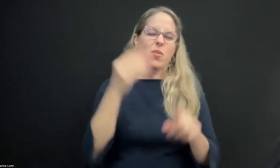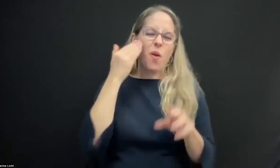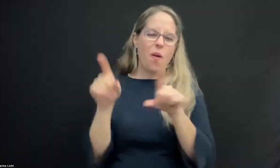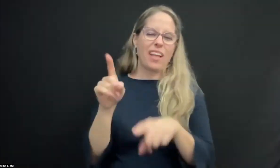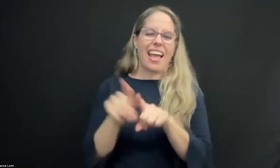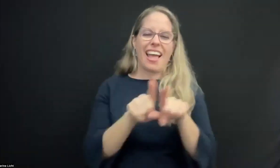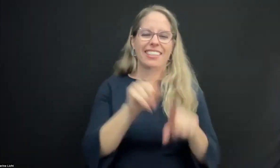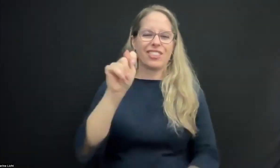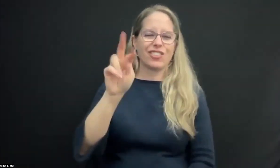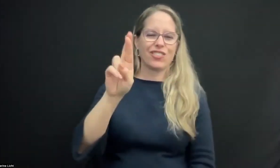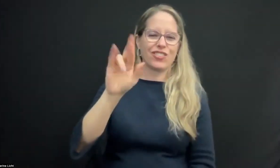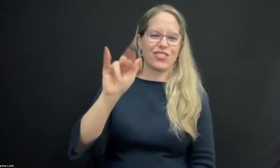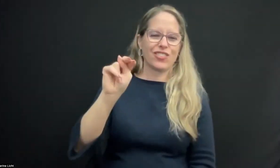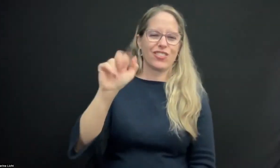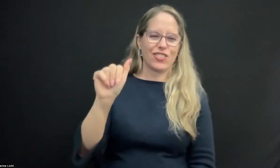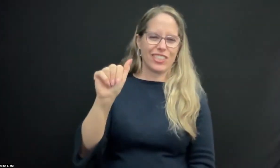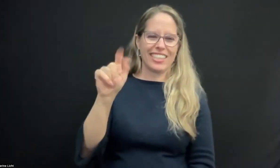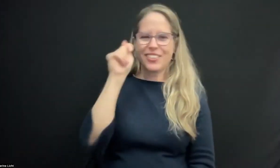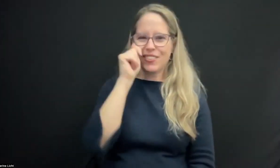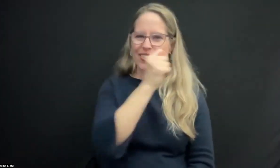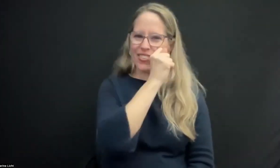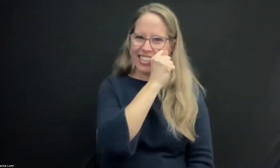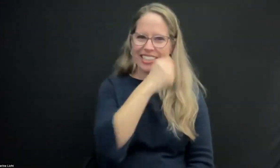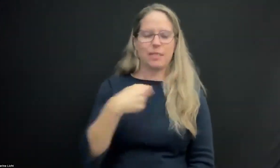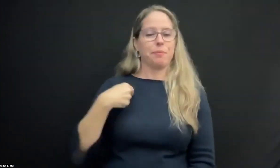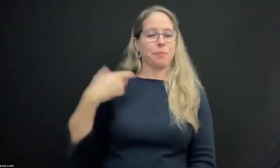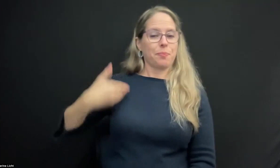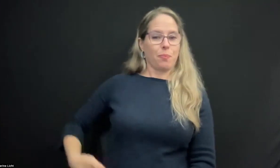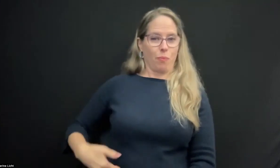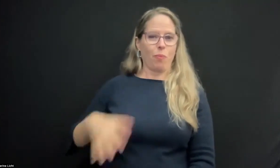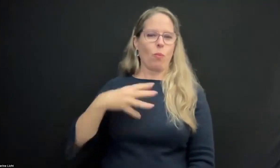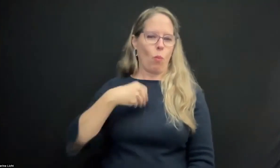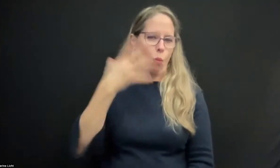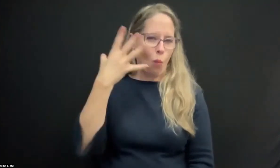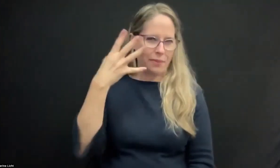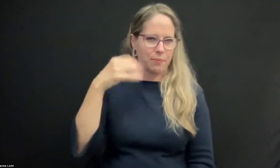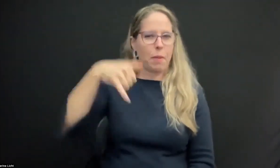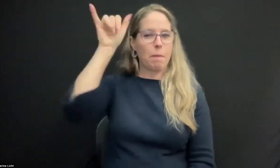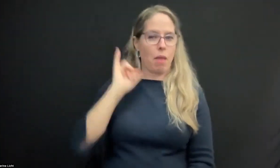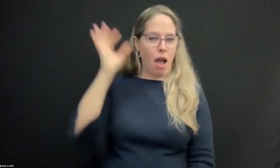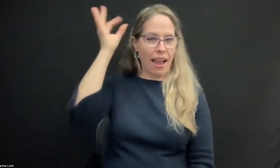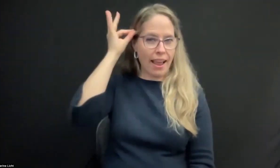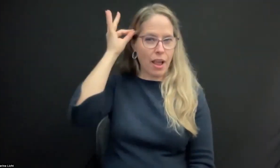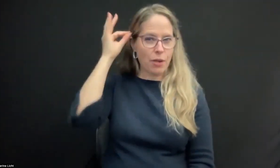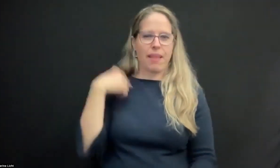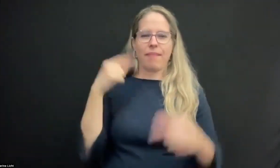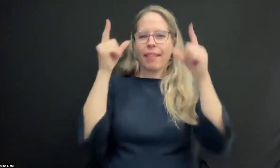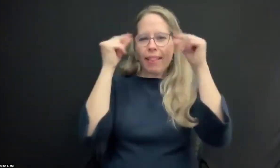People know me also as Trina, and the T next to my nose is the name sign. And just to let you know, I